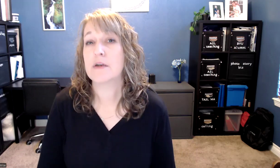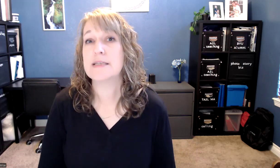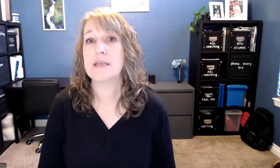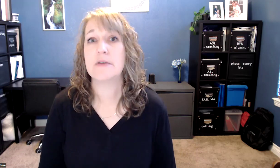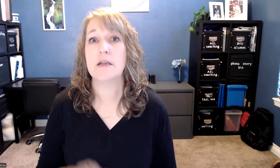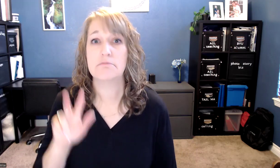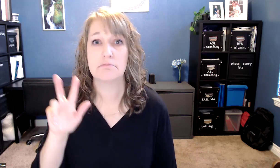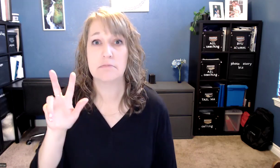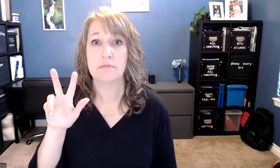37,